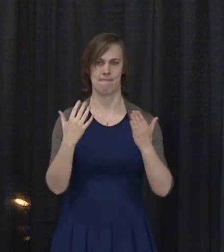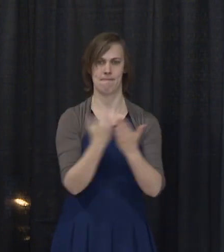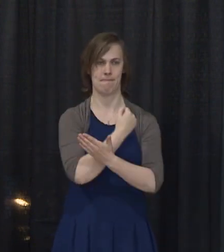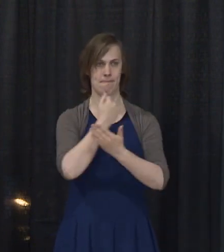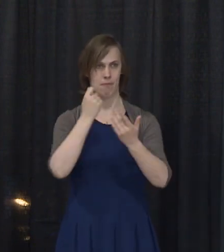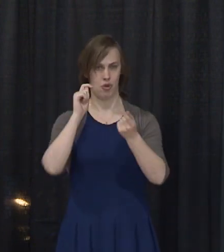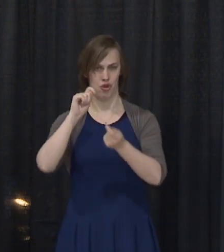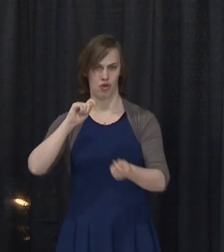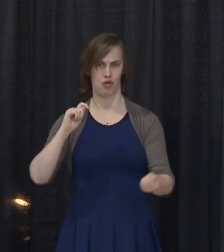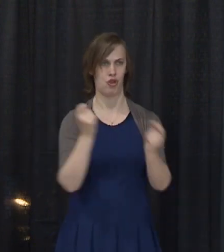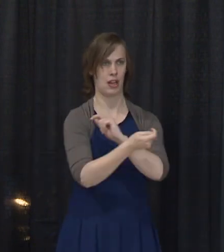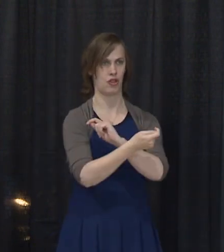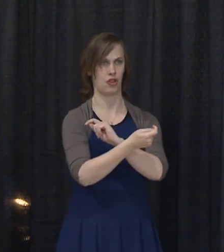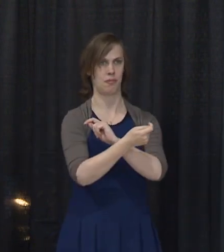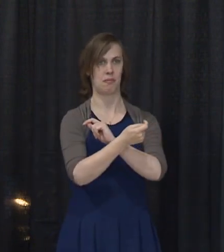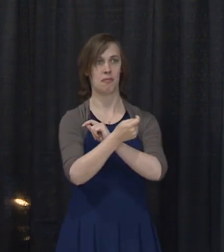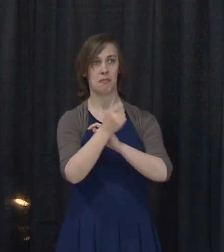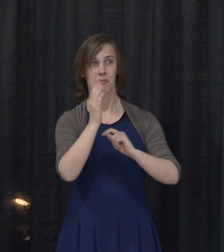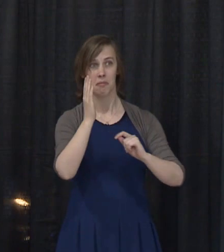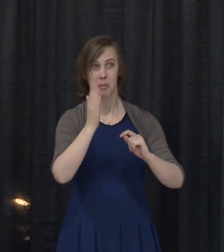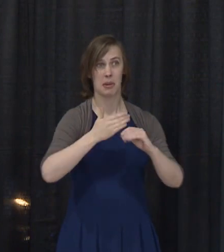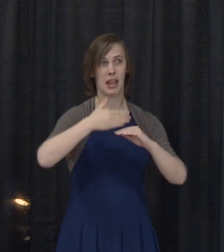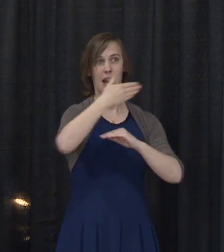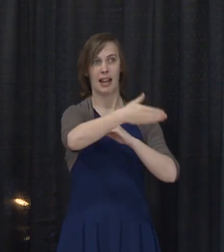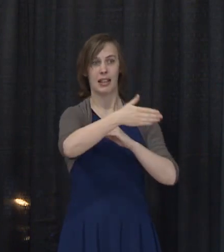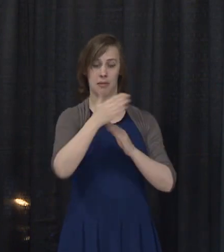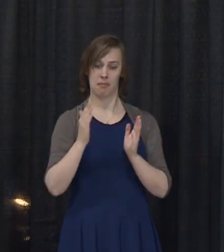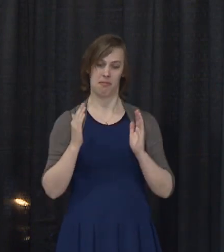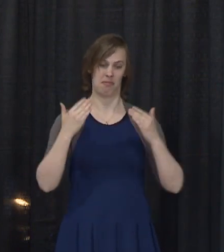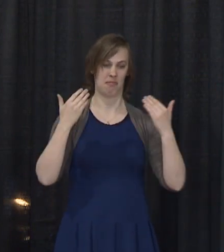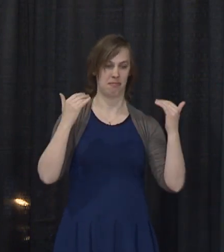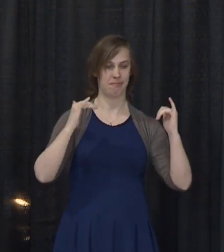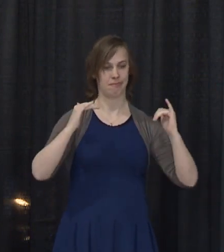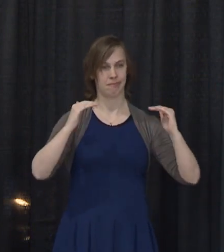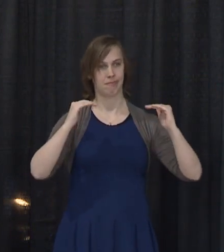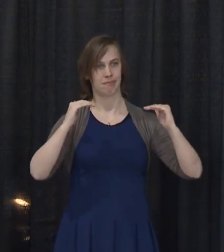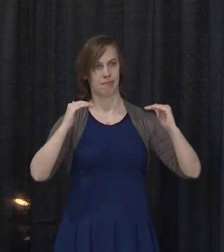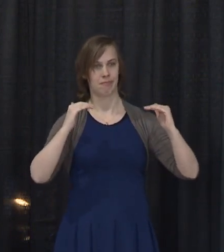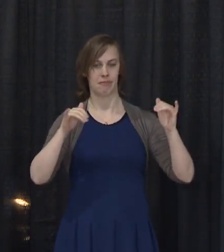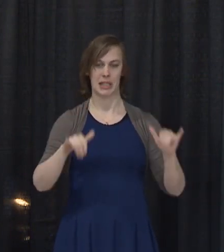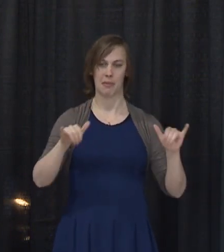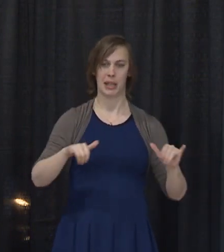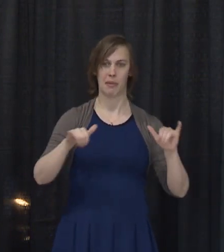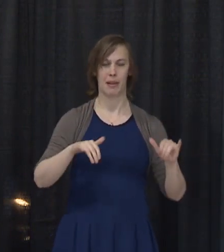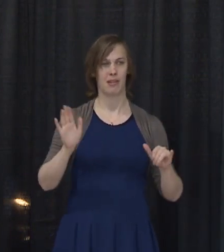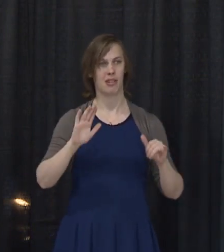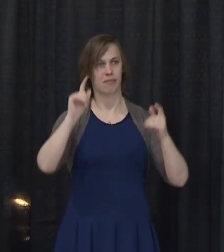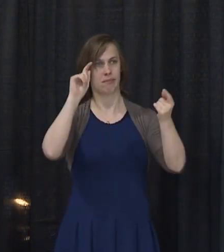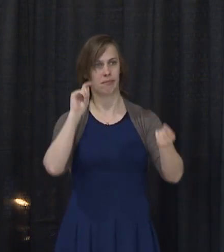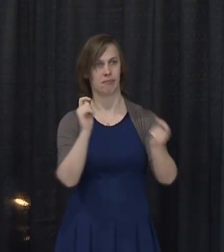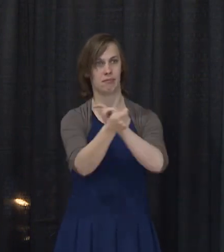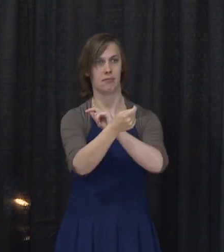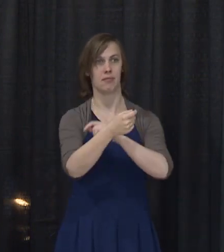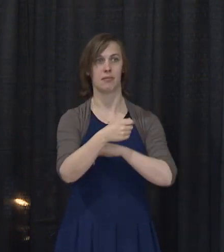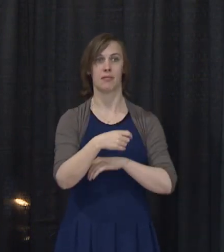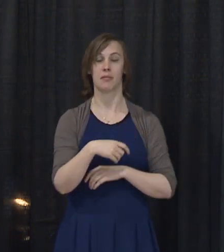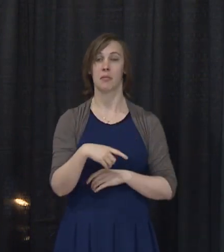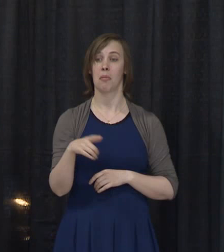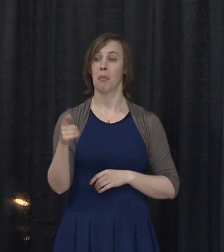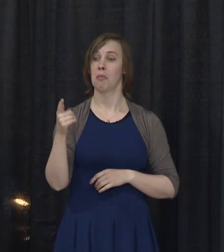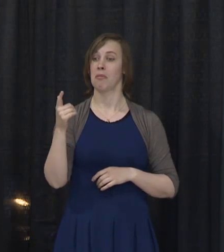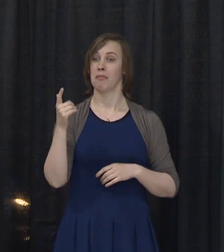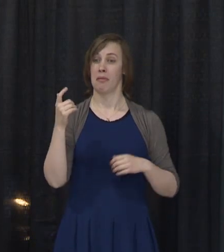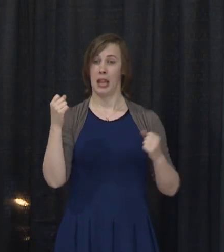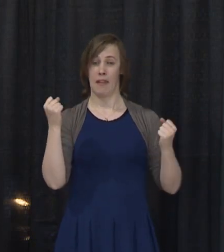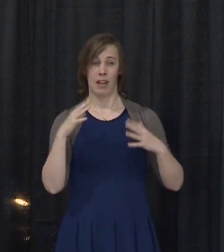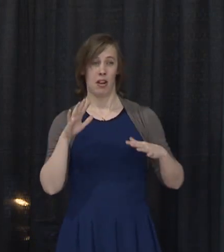to evolve into what it is you'll become next. Pivoting is not about the fear of stumbling forward or falling backward,